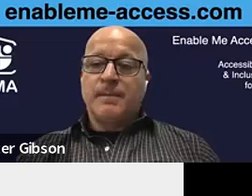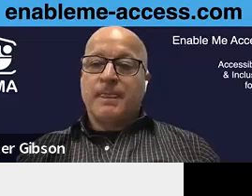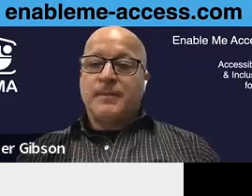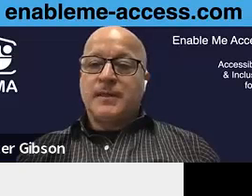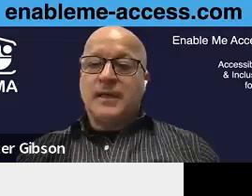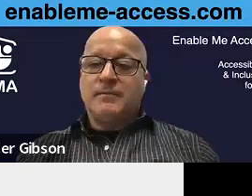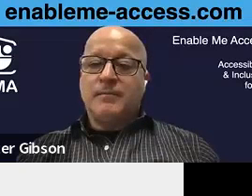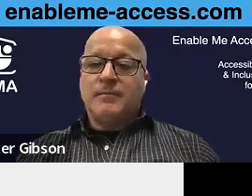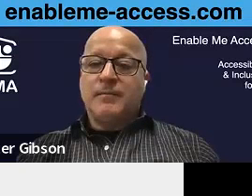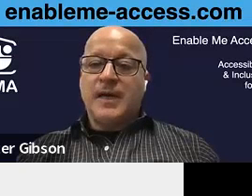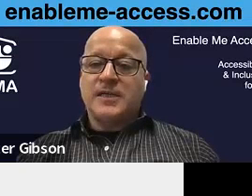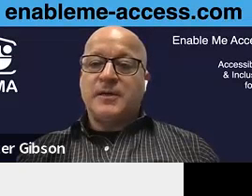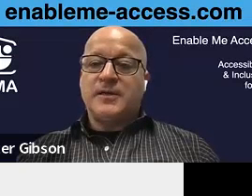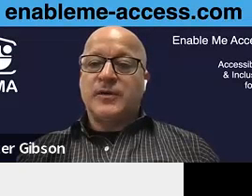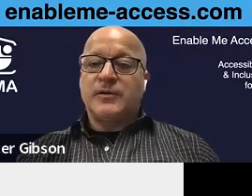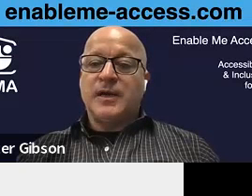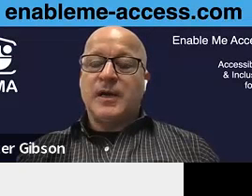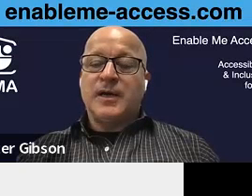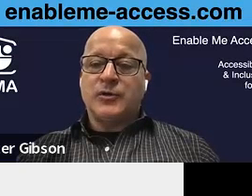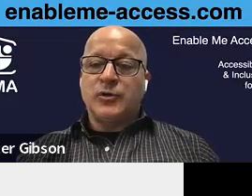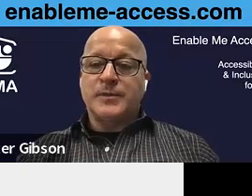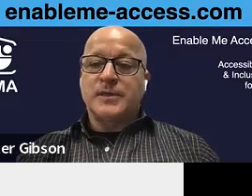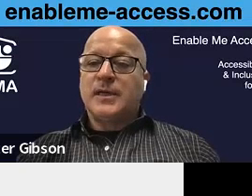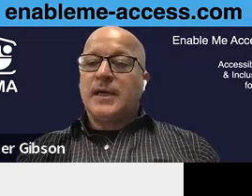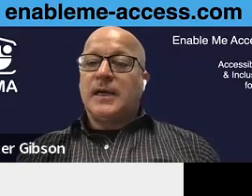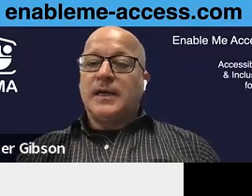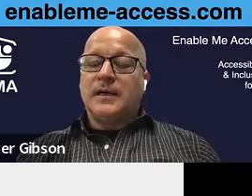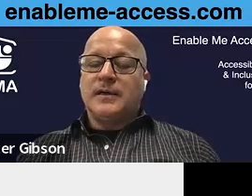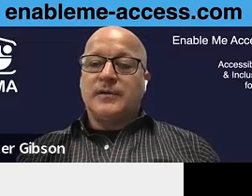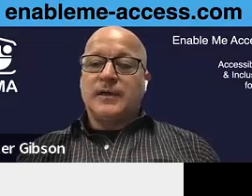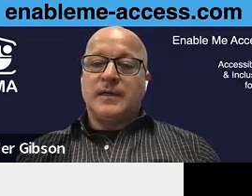whatever. But my experience in our groups,